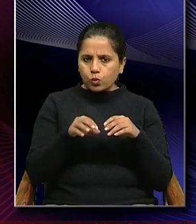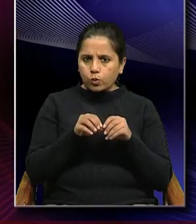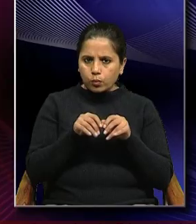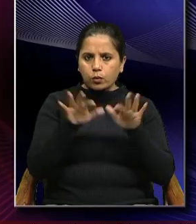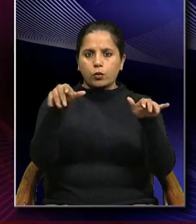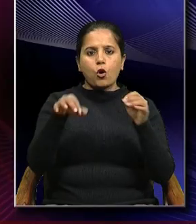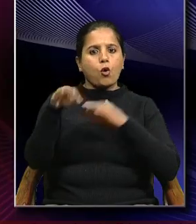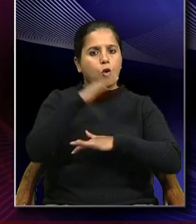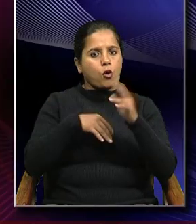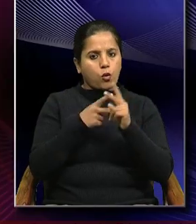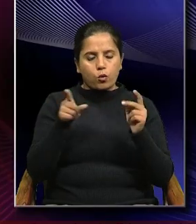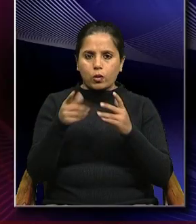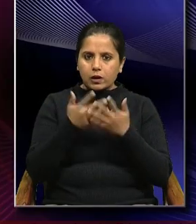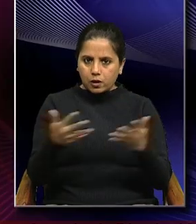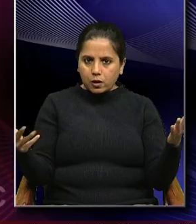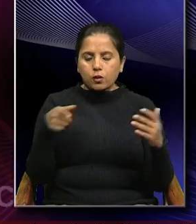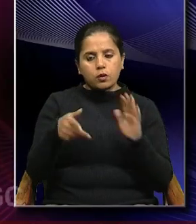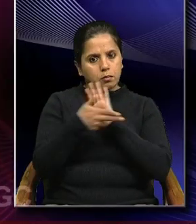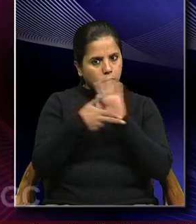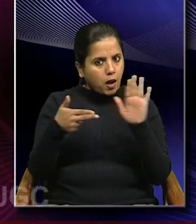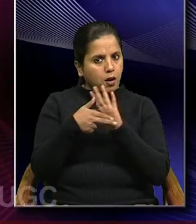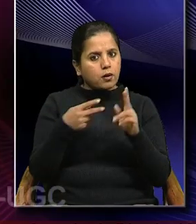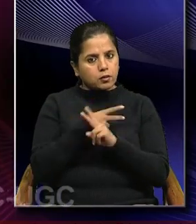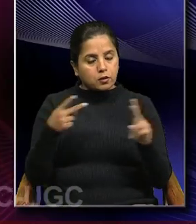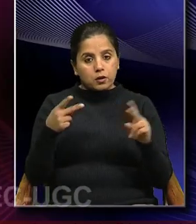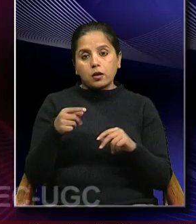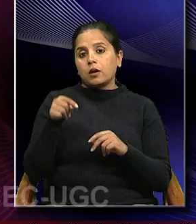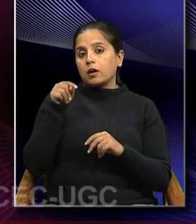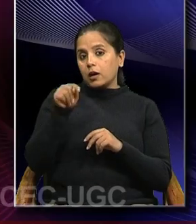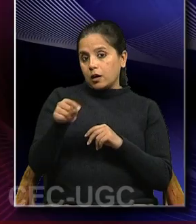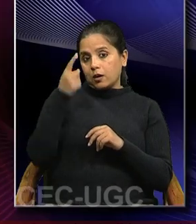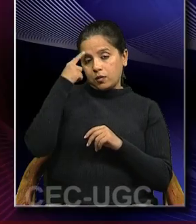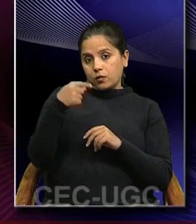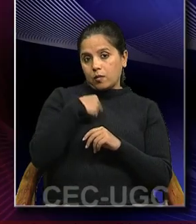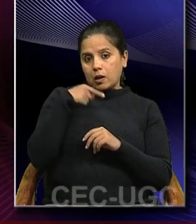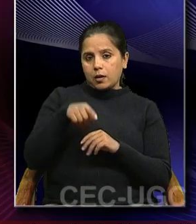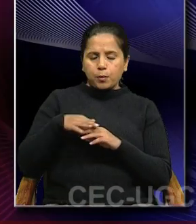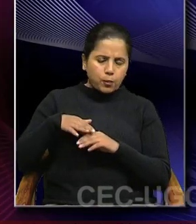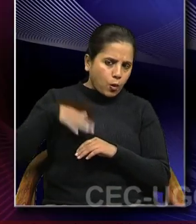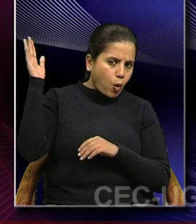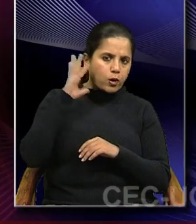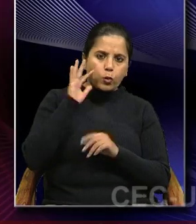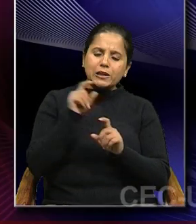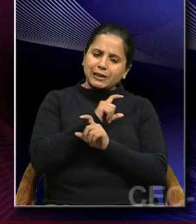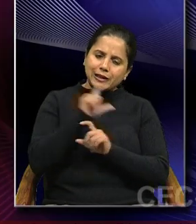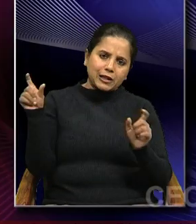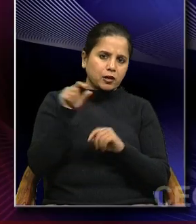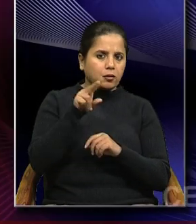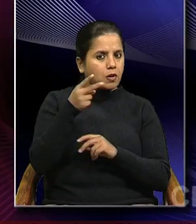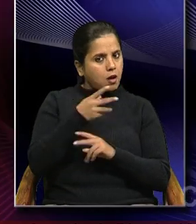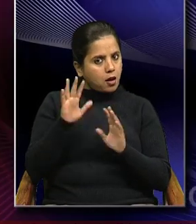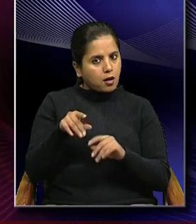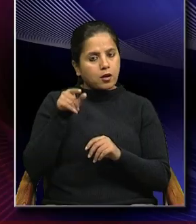about the organization and its products and also the brand. So, it is, to me, it is one of the most clearest definition of